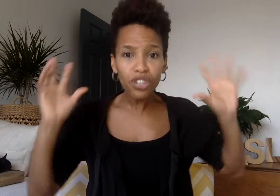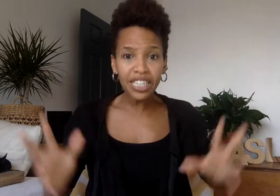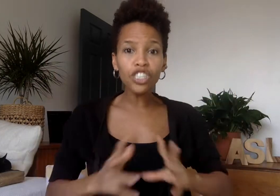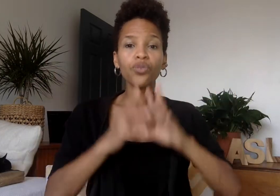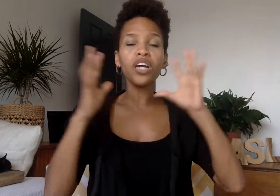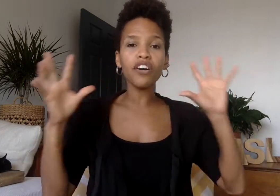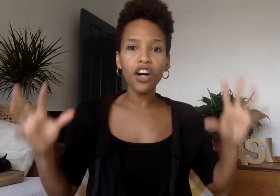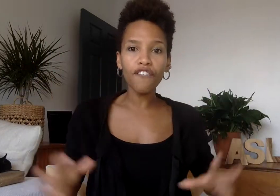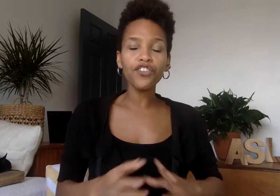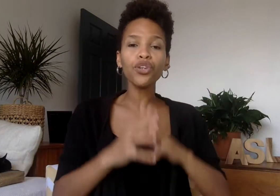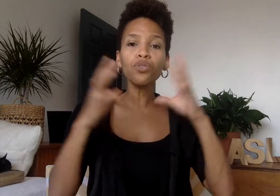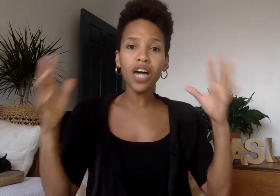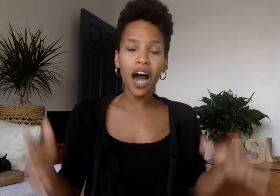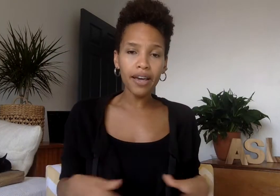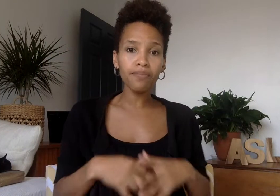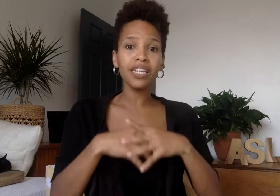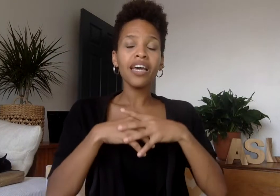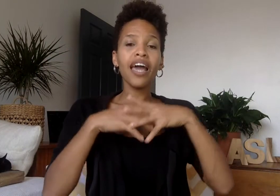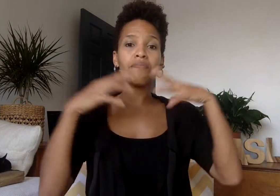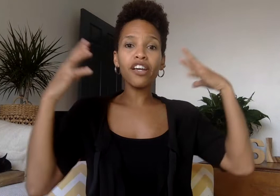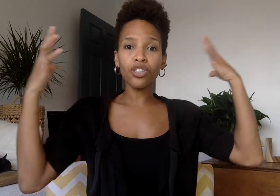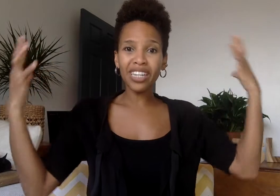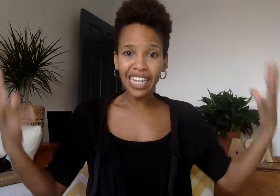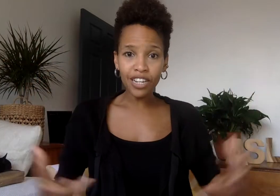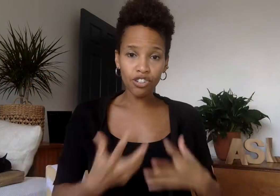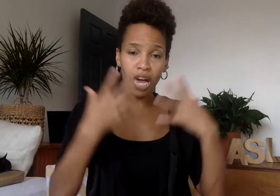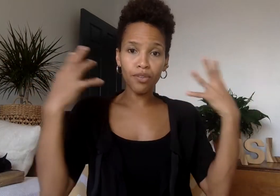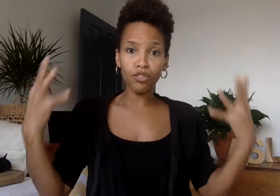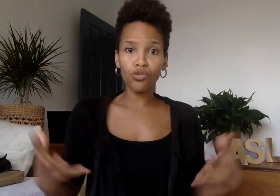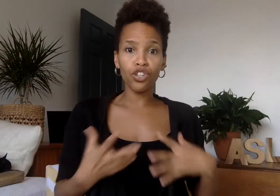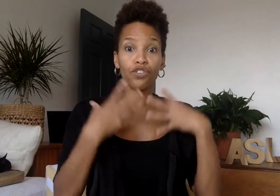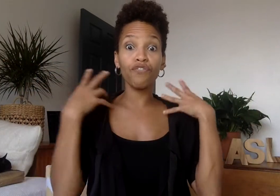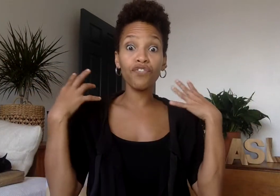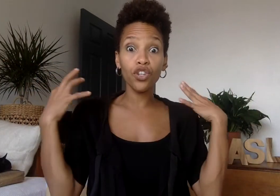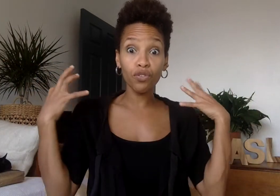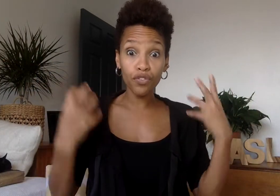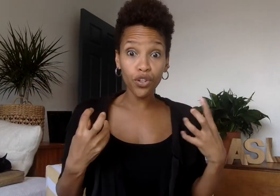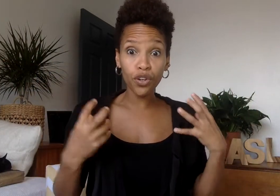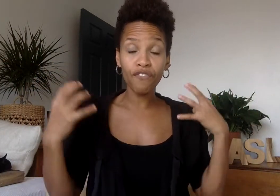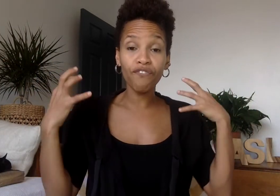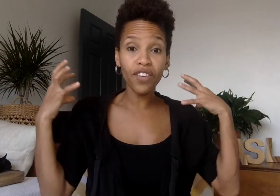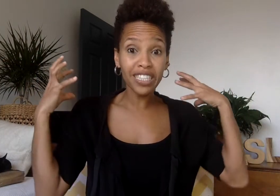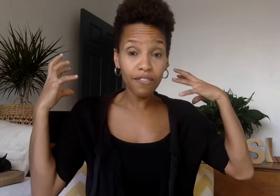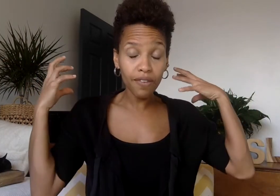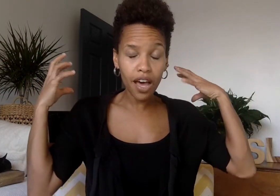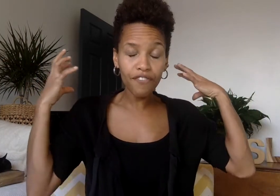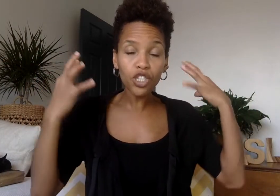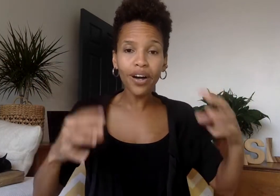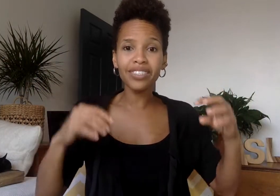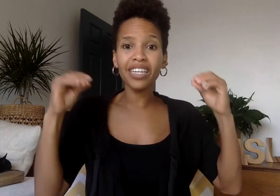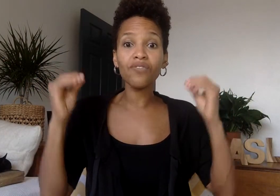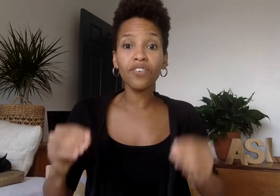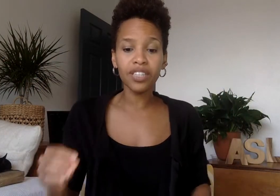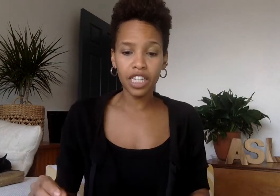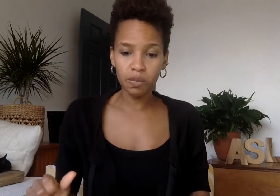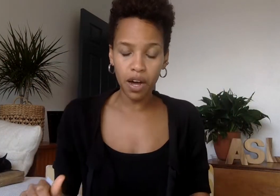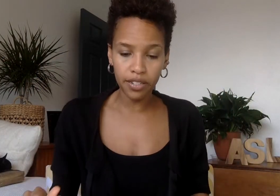Really do it a few times, and make sure that each time you do it, you're visualizing as vividly as